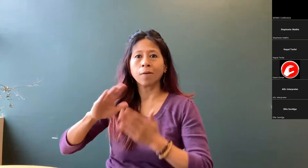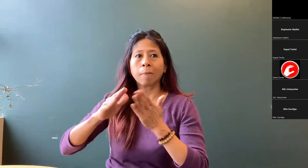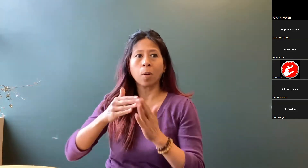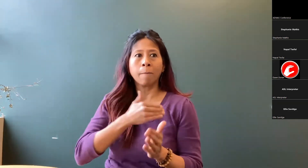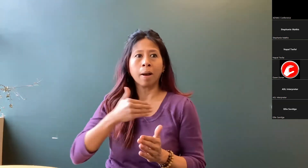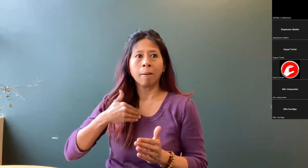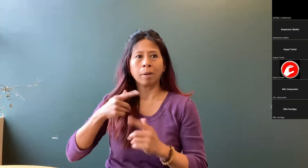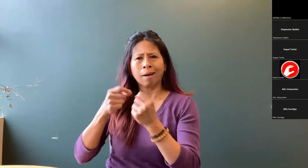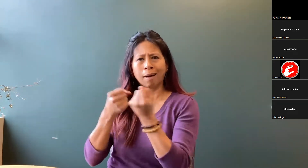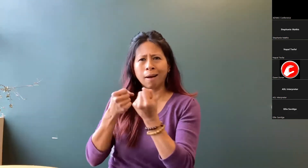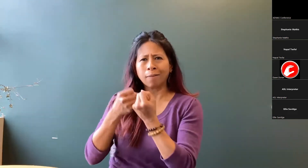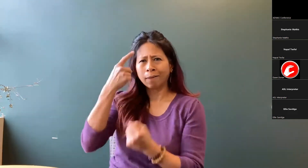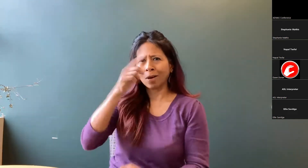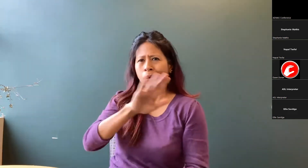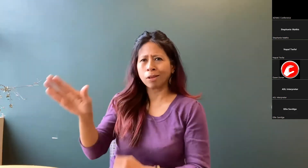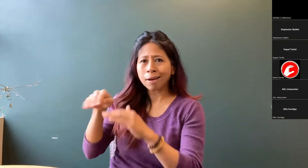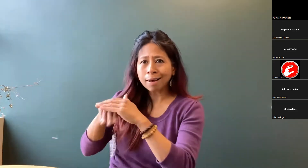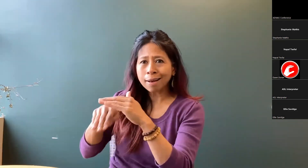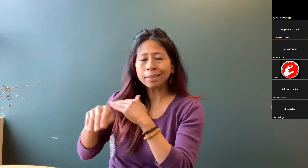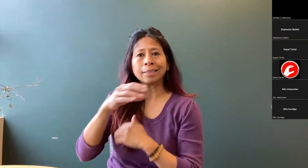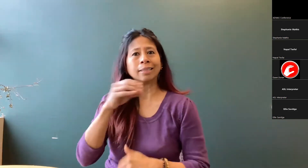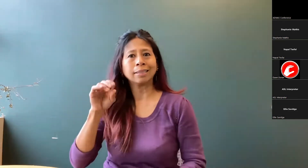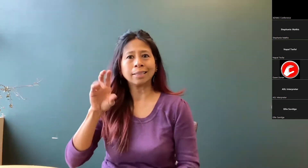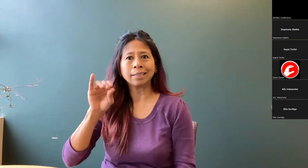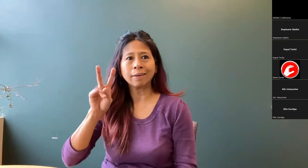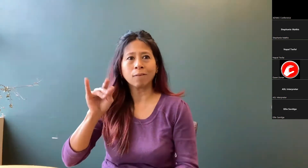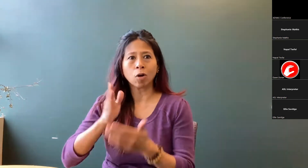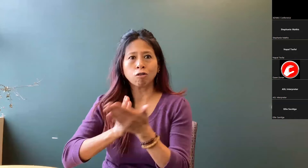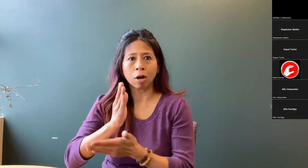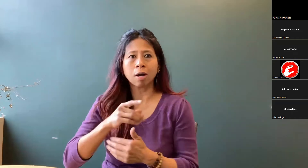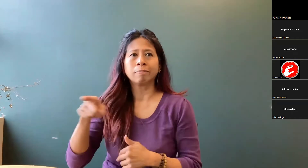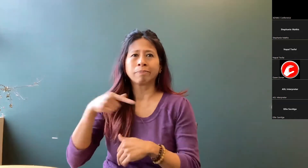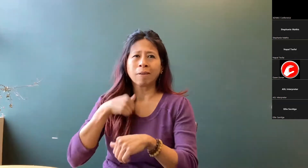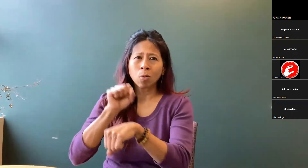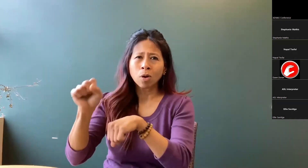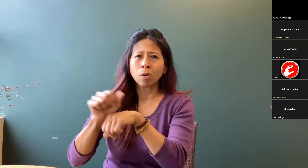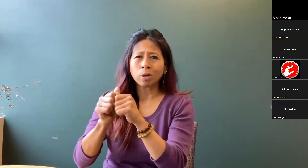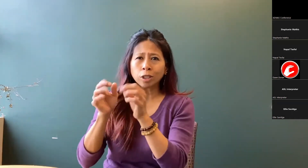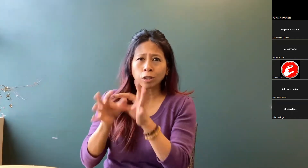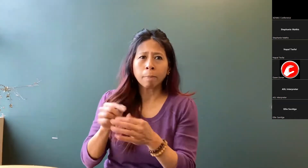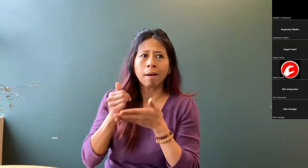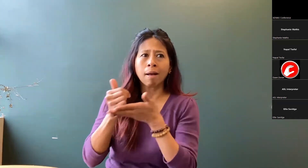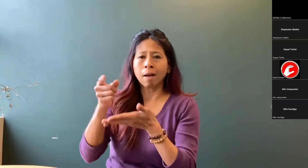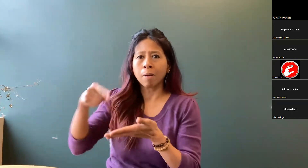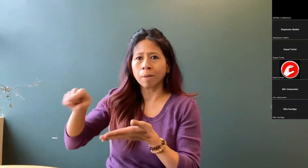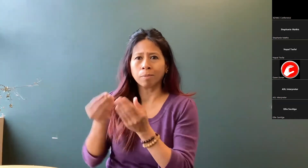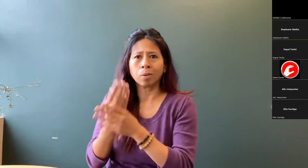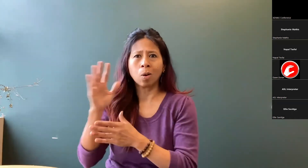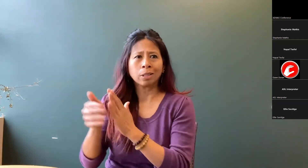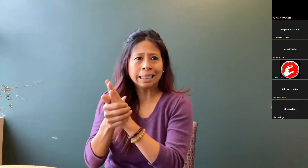This person has partnered with deaf, deafblind, and hard of hearing community members to advocate for their access and civil rights.